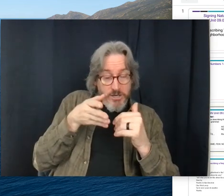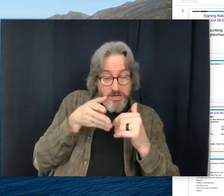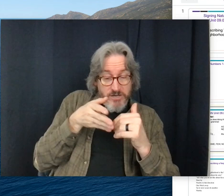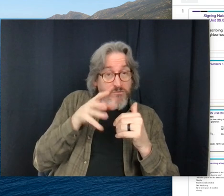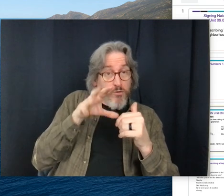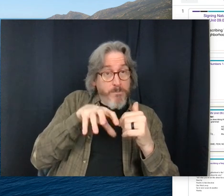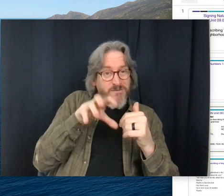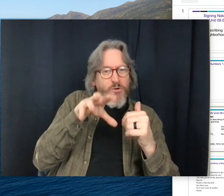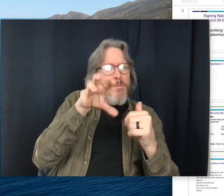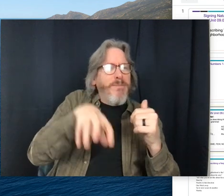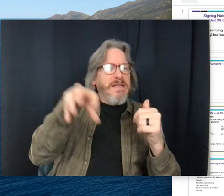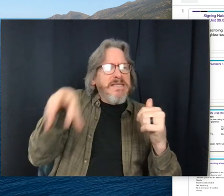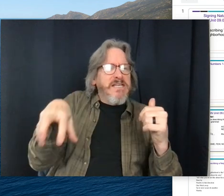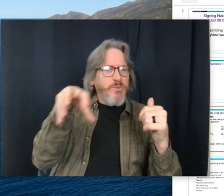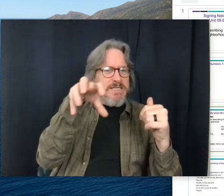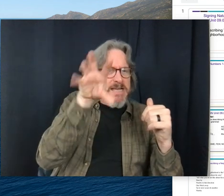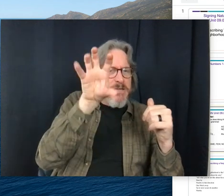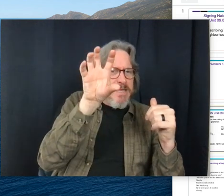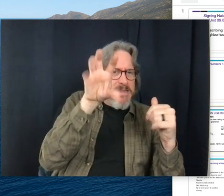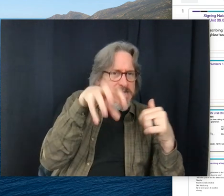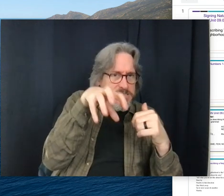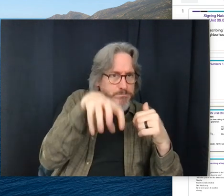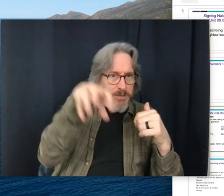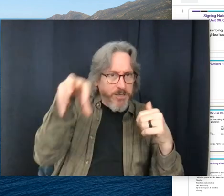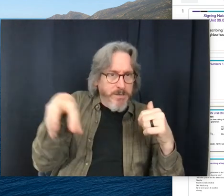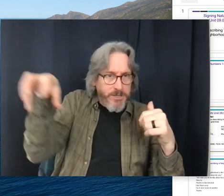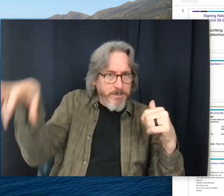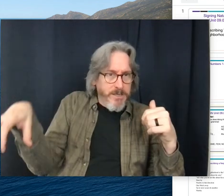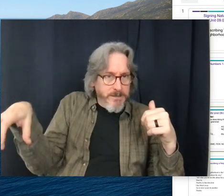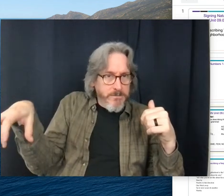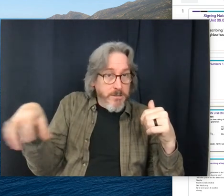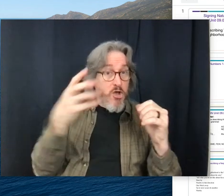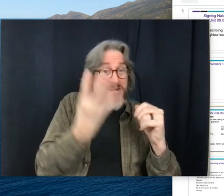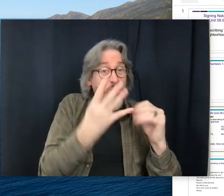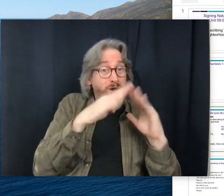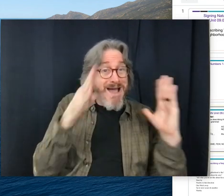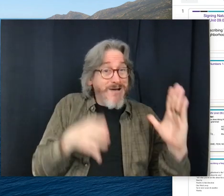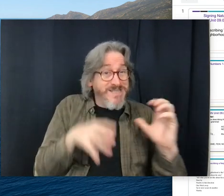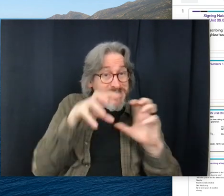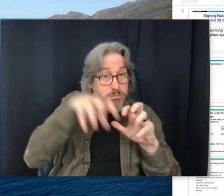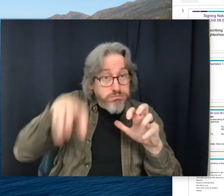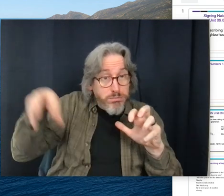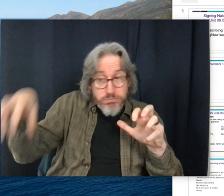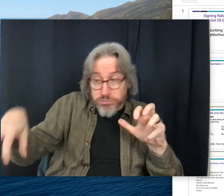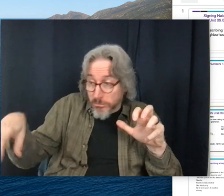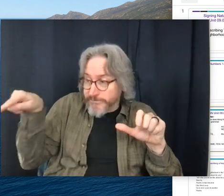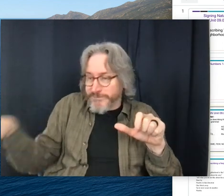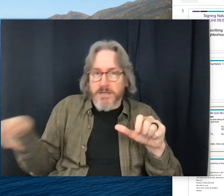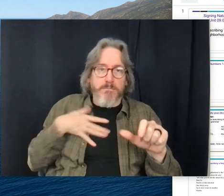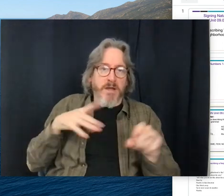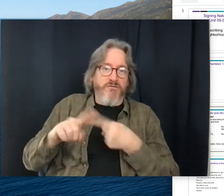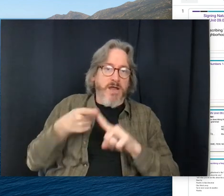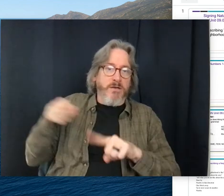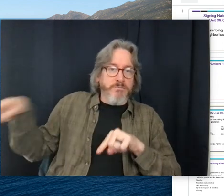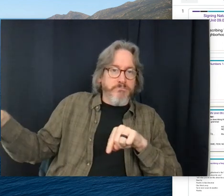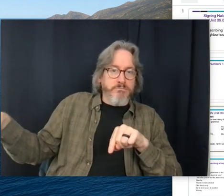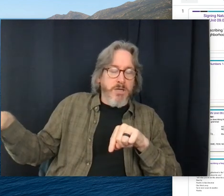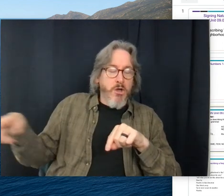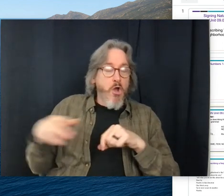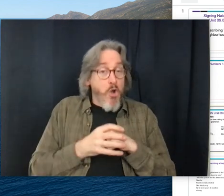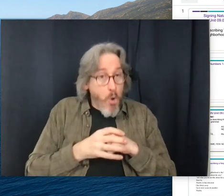It could either be 4 buildings would tend to be this building, building, building. 4 houses, boom, boom, boom, my